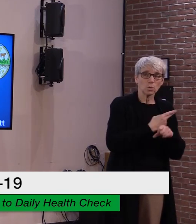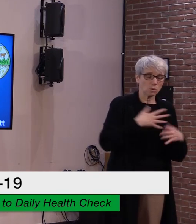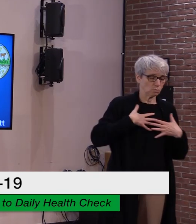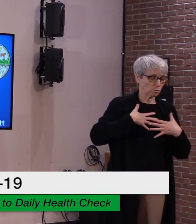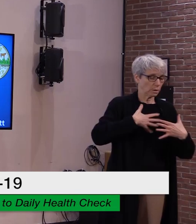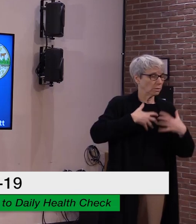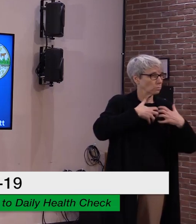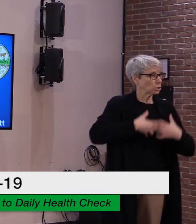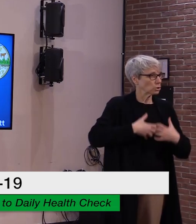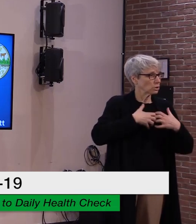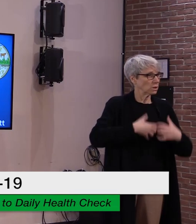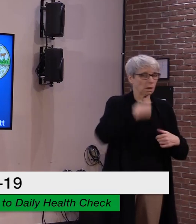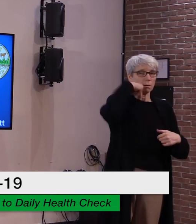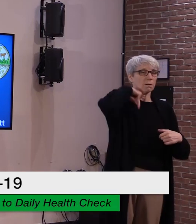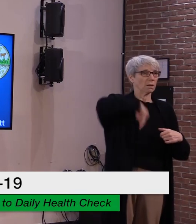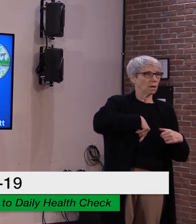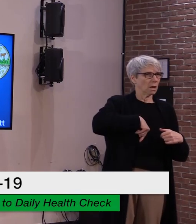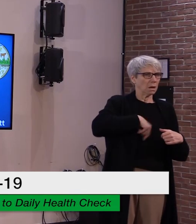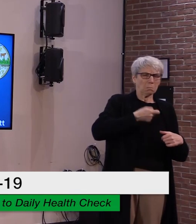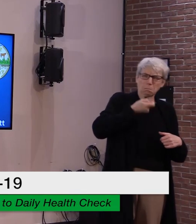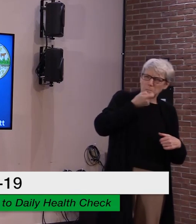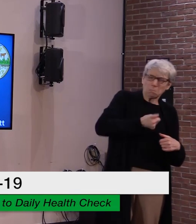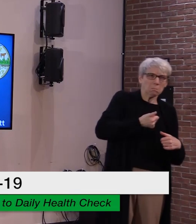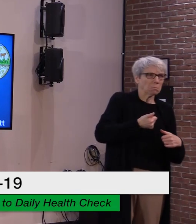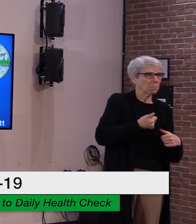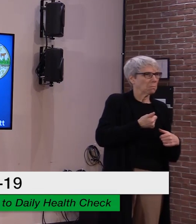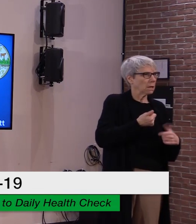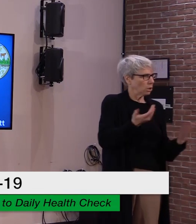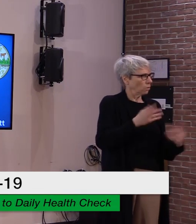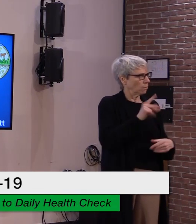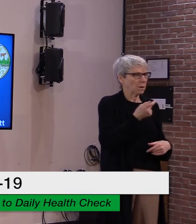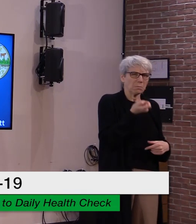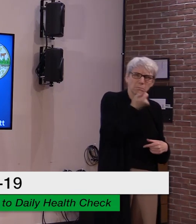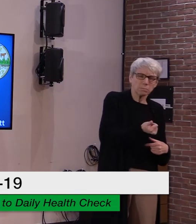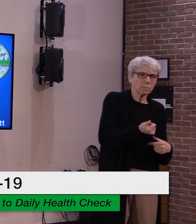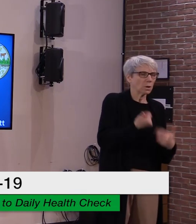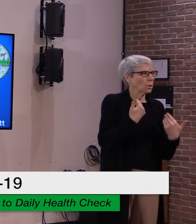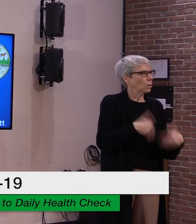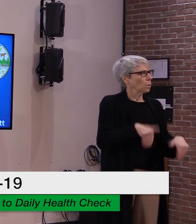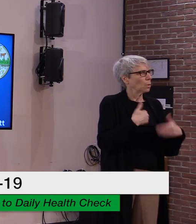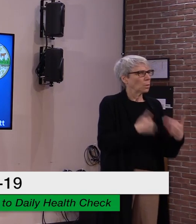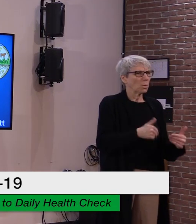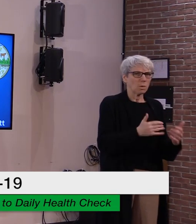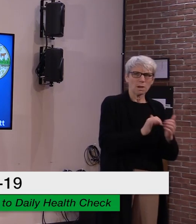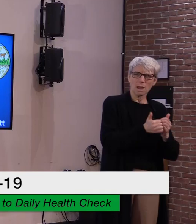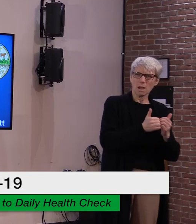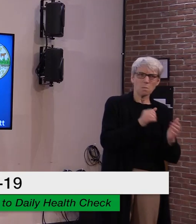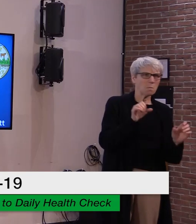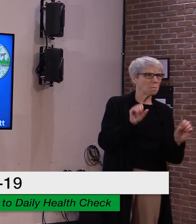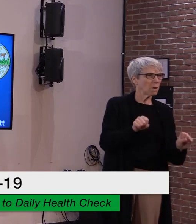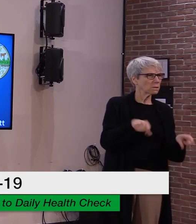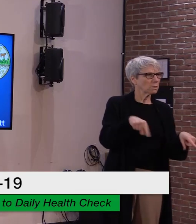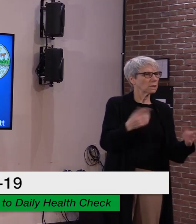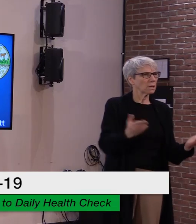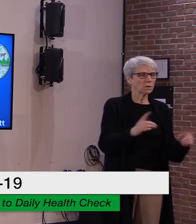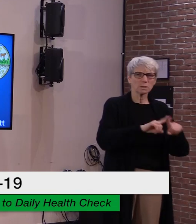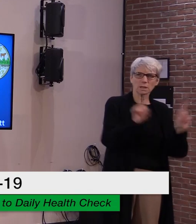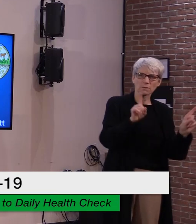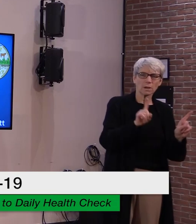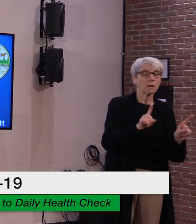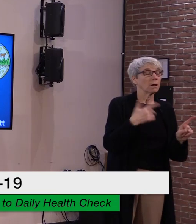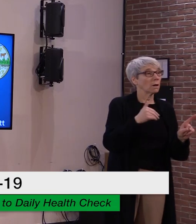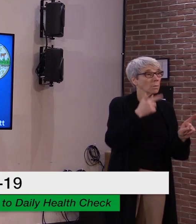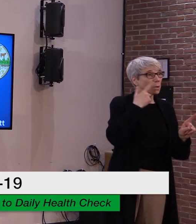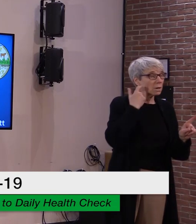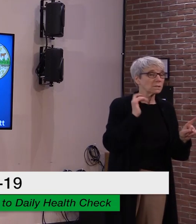for you really this is testimony to the health care profession's increased experience in caring